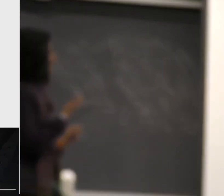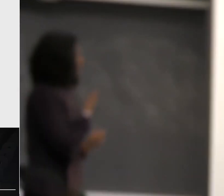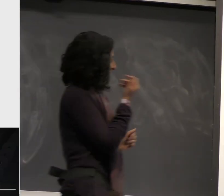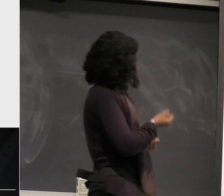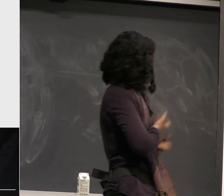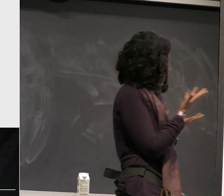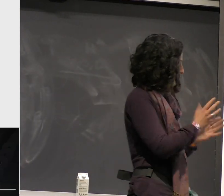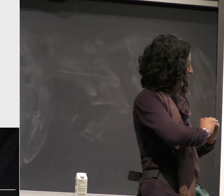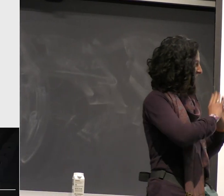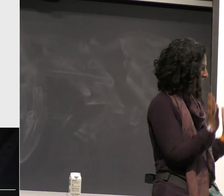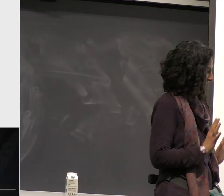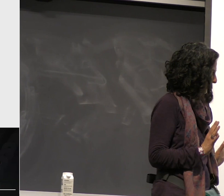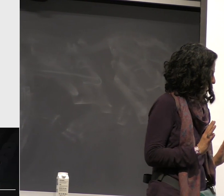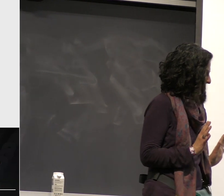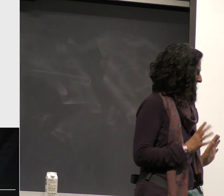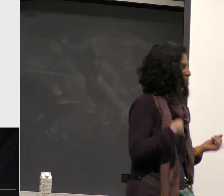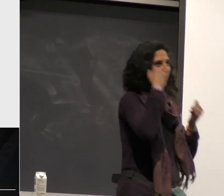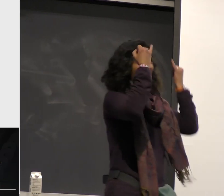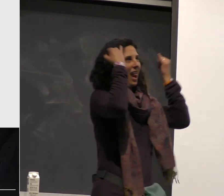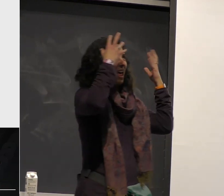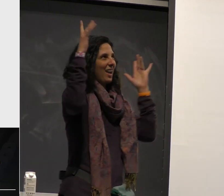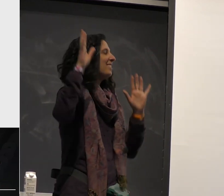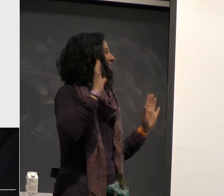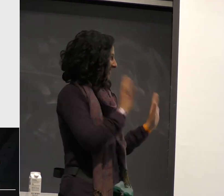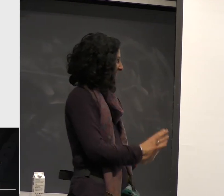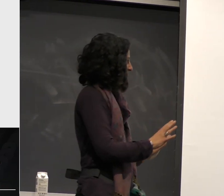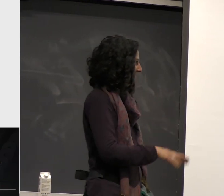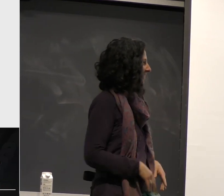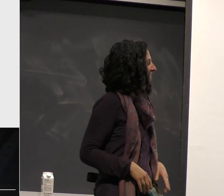I'm going to try my best to express this clearly. A lot of ideas right now.